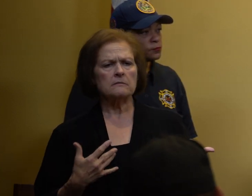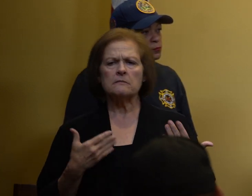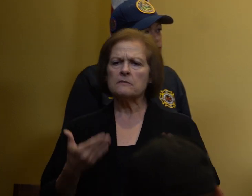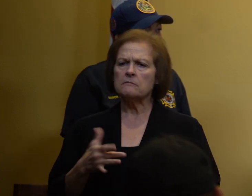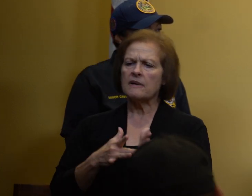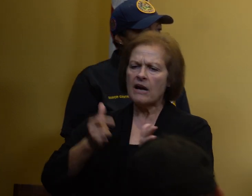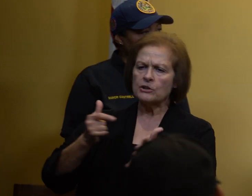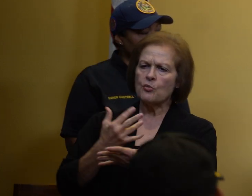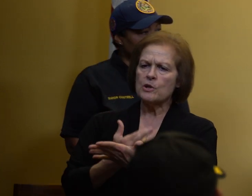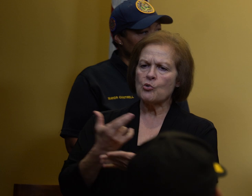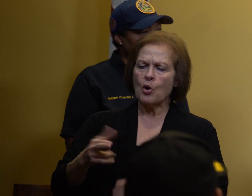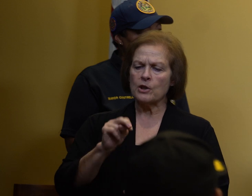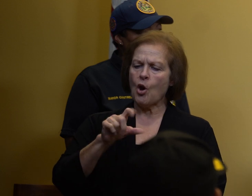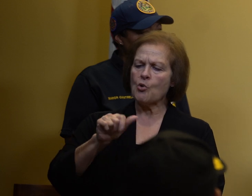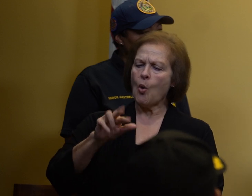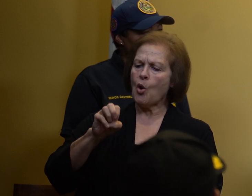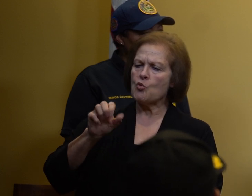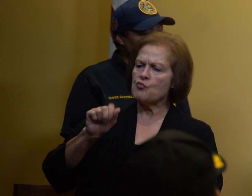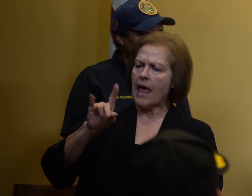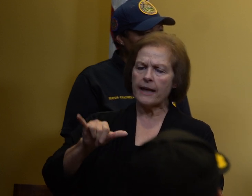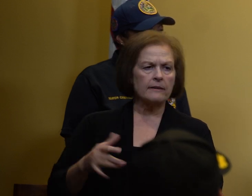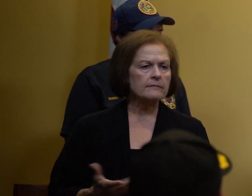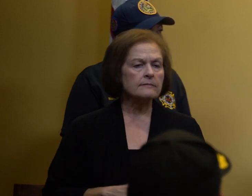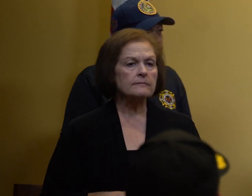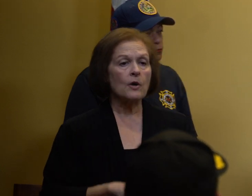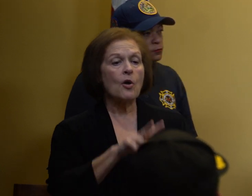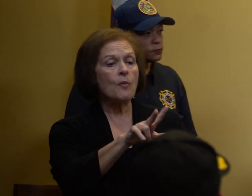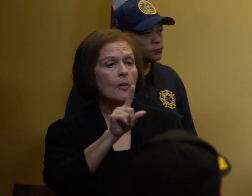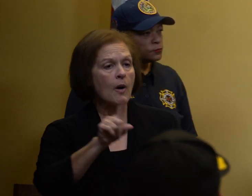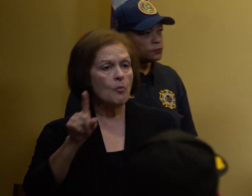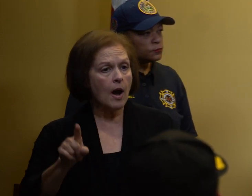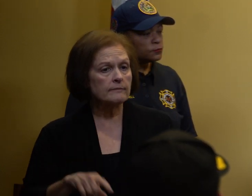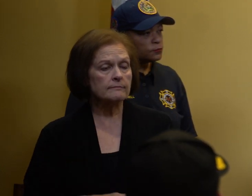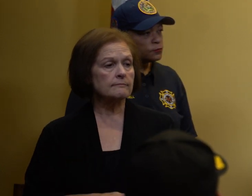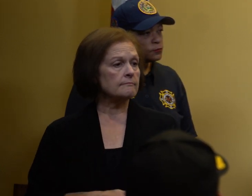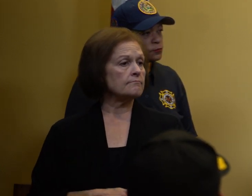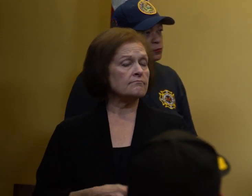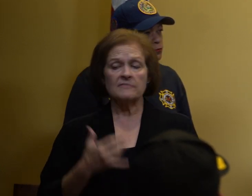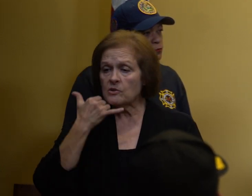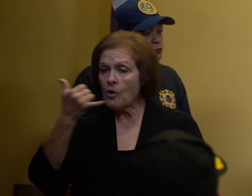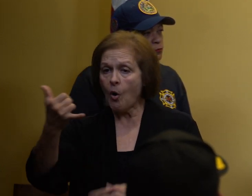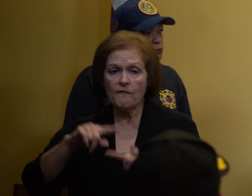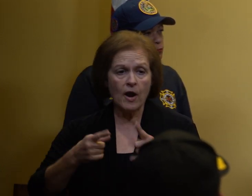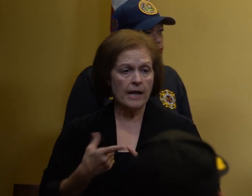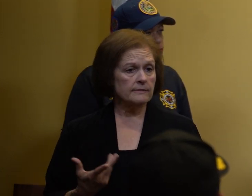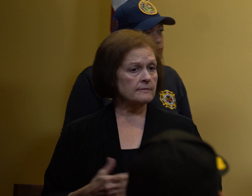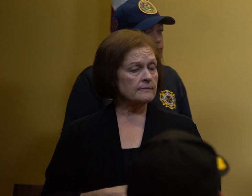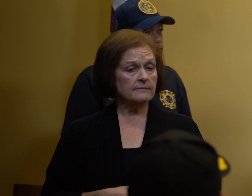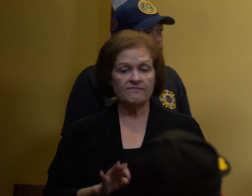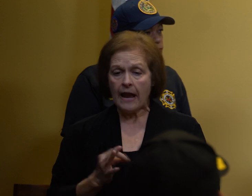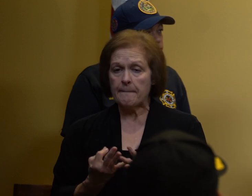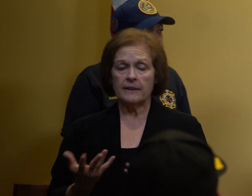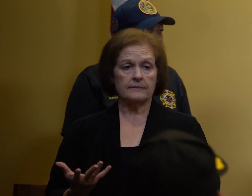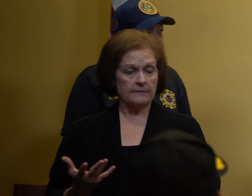of the resources. NOLA ready. Take advantage of also the 311 option. Call friends and family, and let's get through this